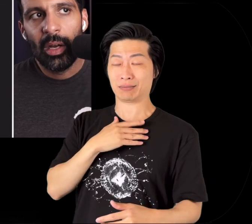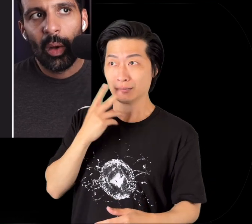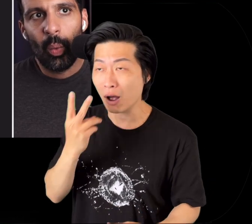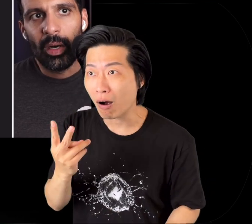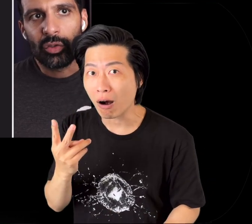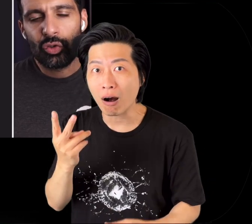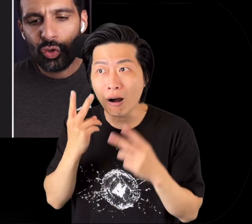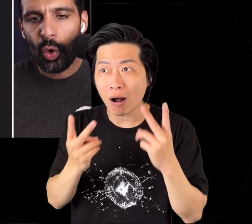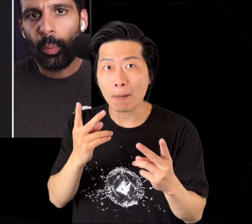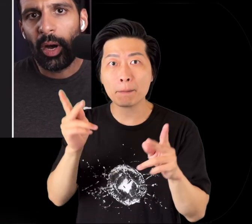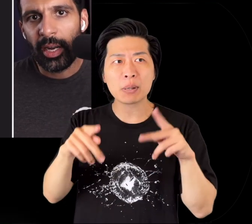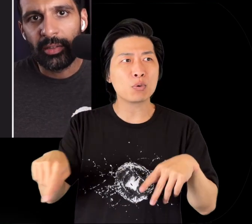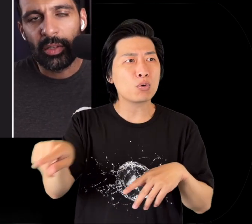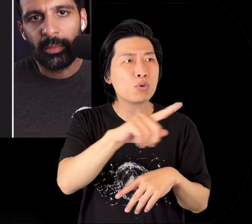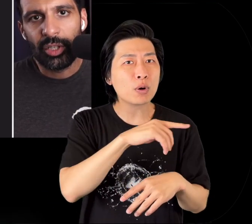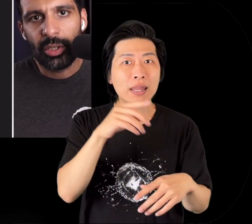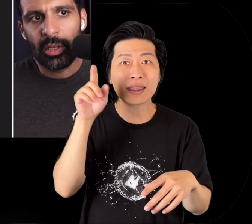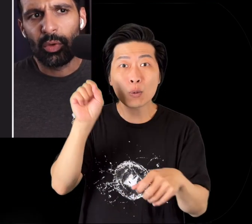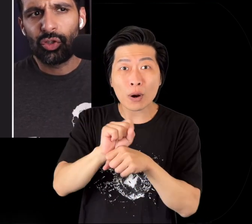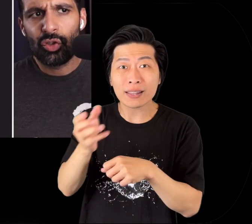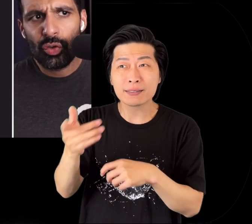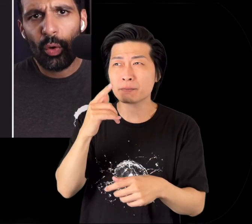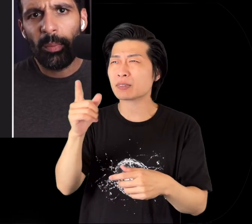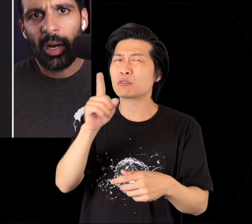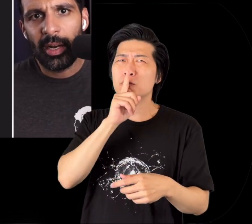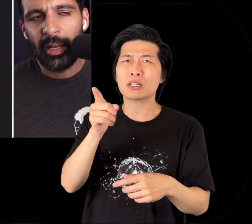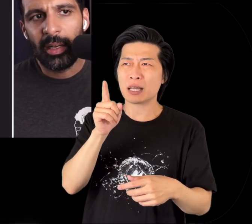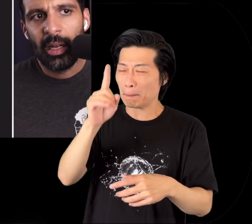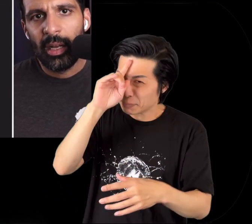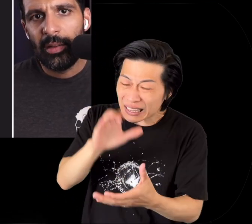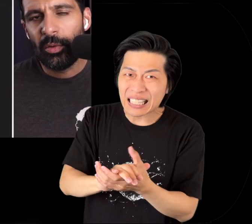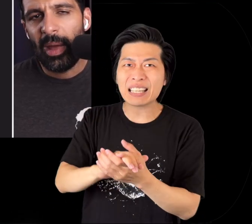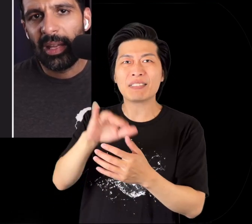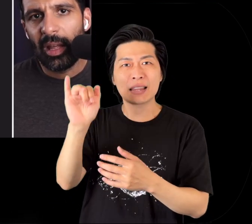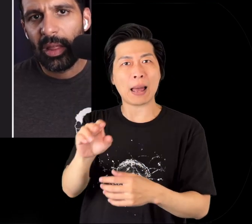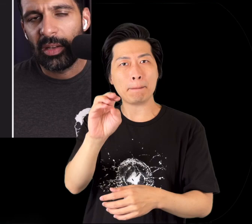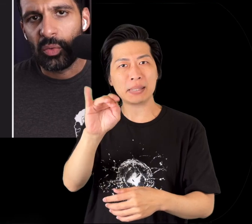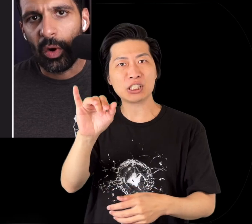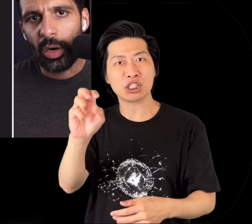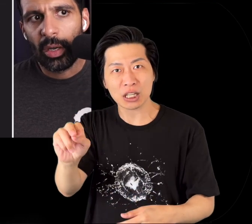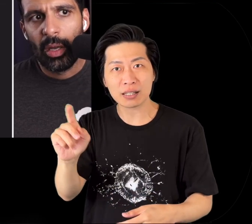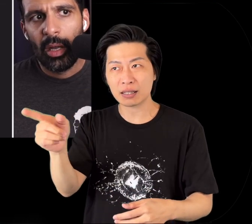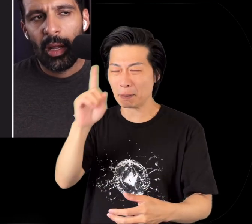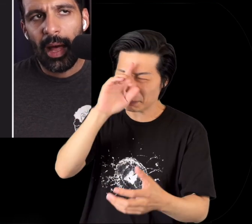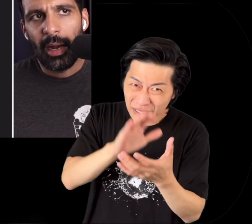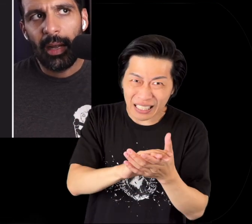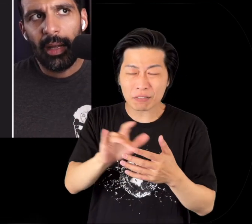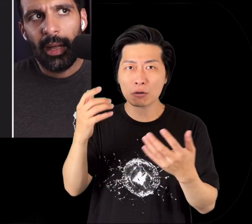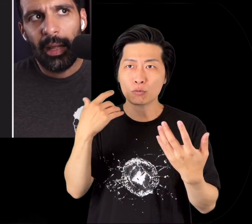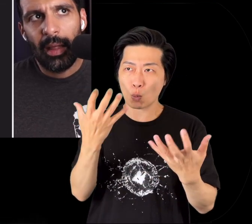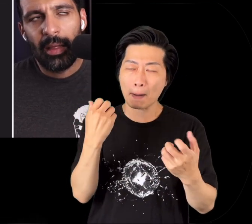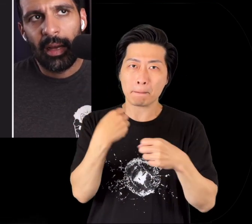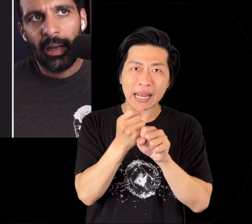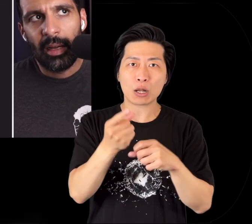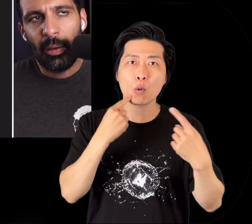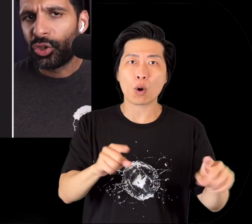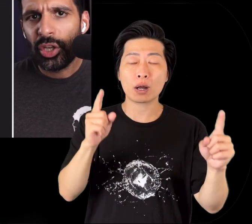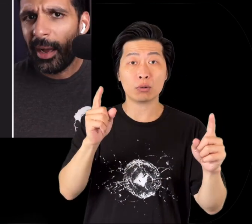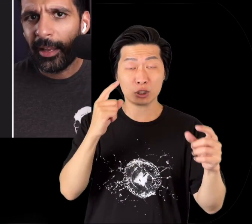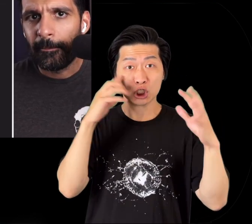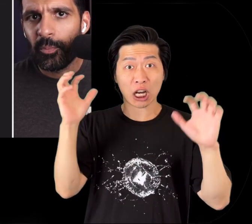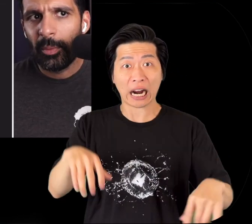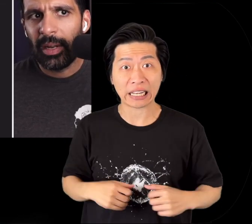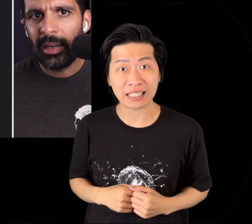there was so bought into the mission. They were so bought into making things work that it